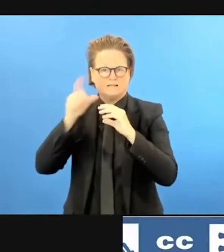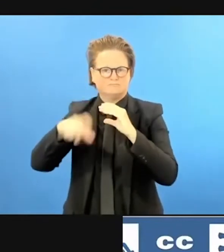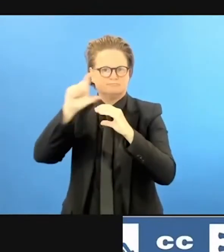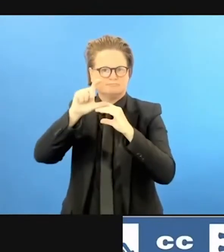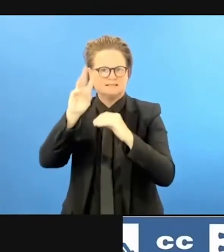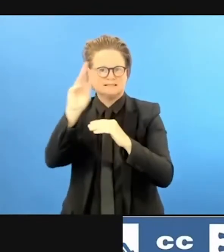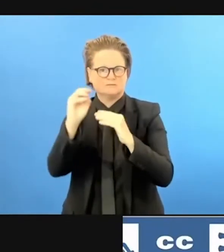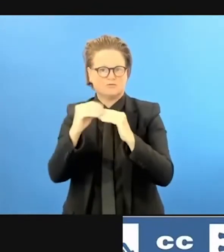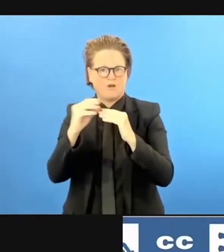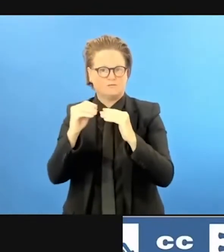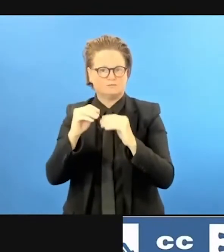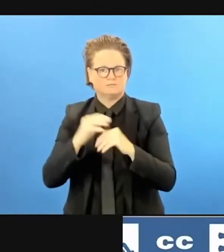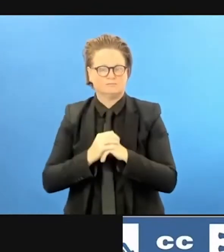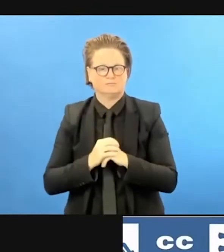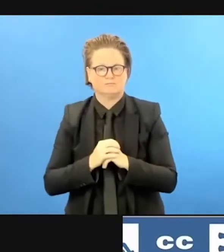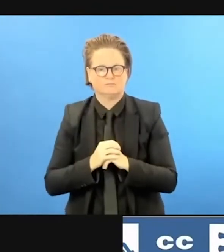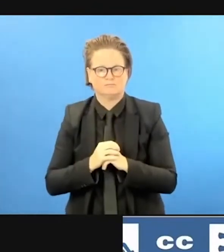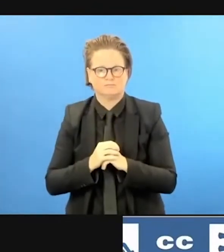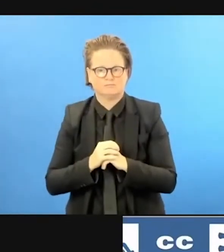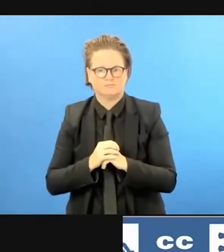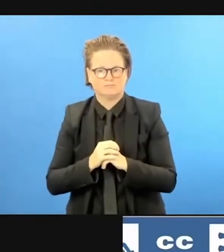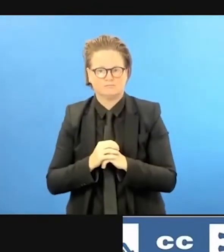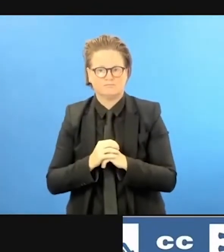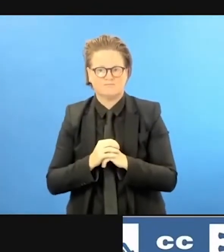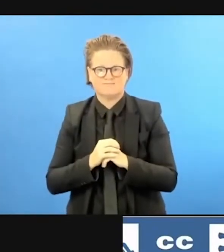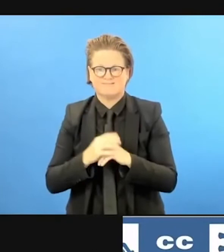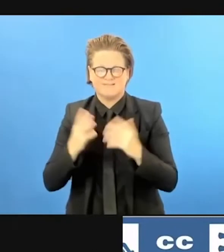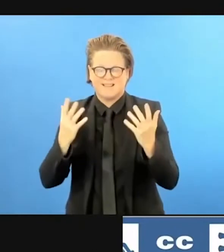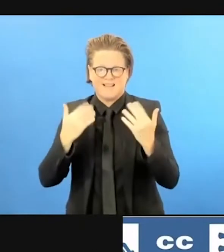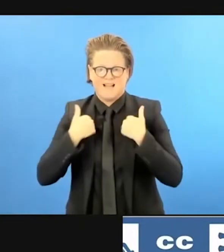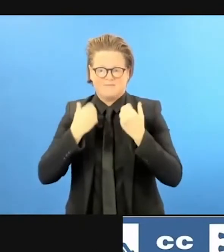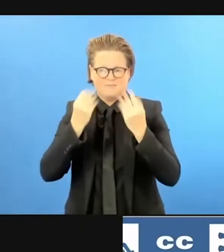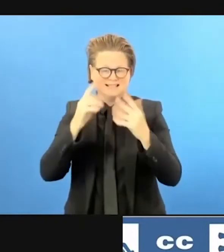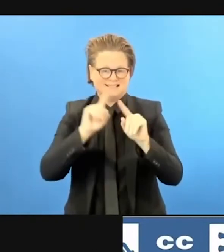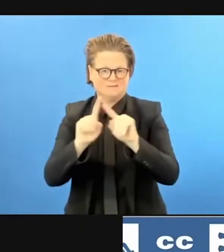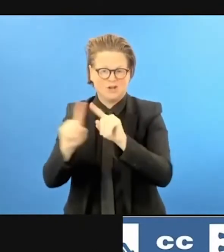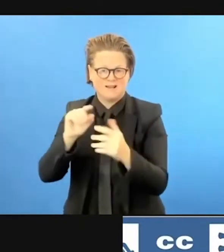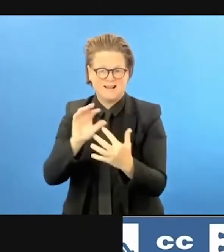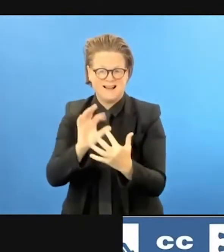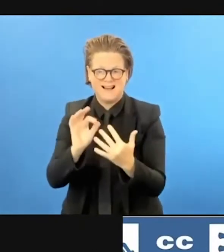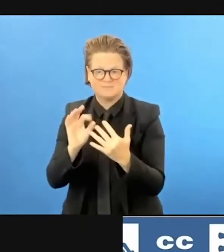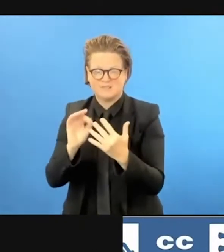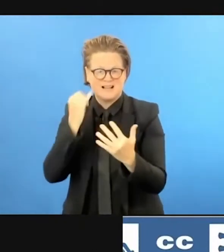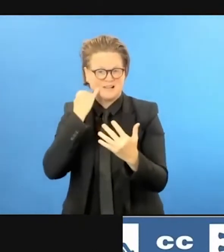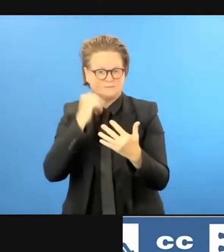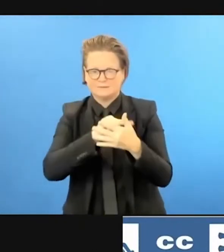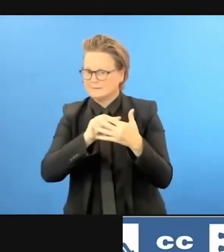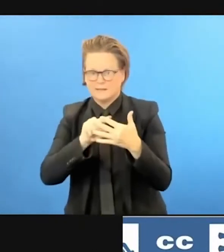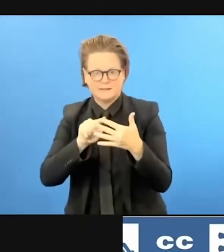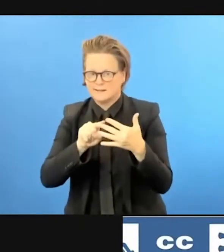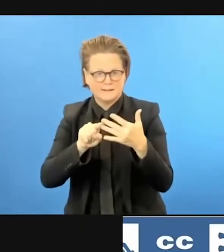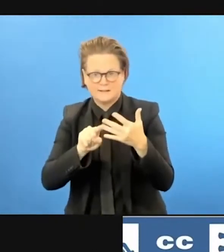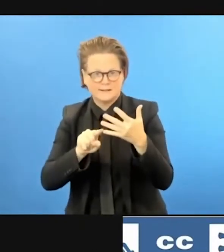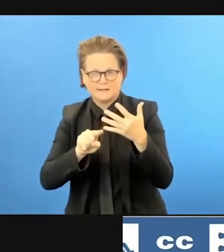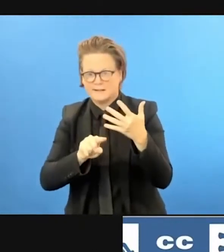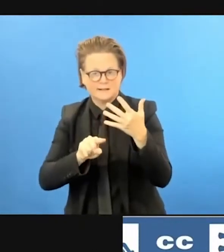say if all of those options aren't working for you or cannot work for whatever reason, please do